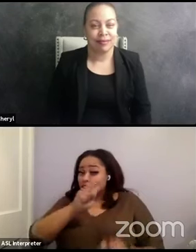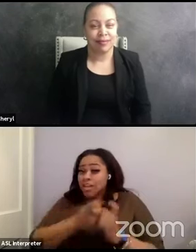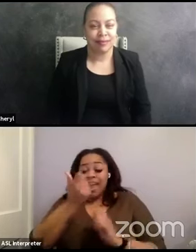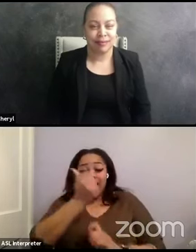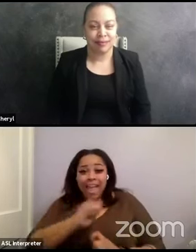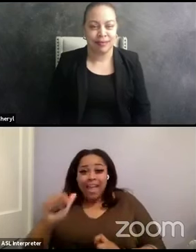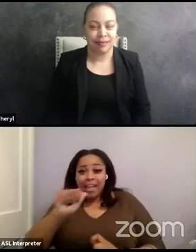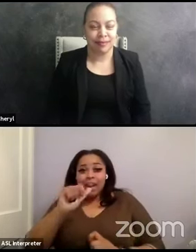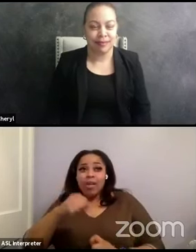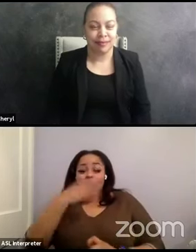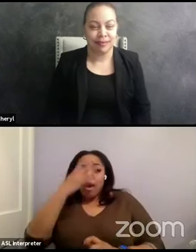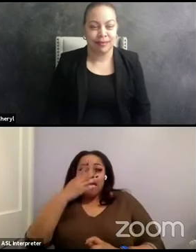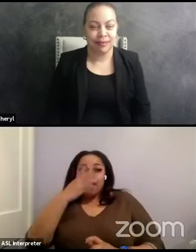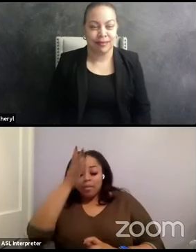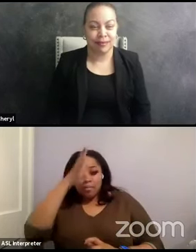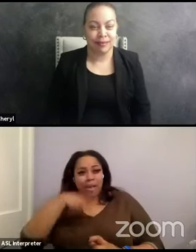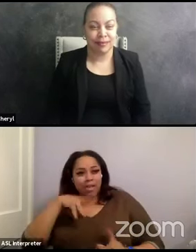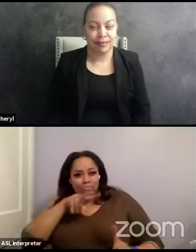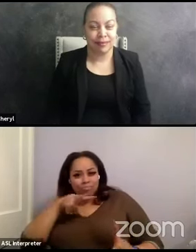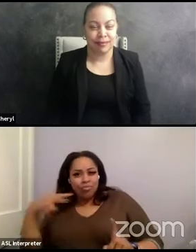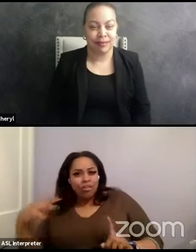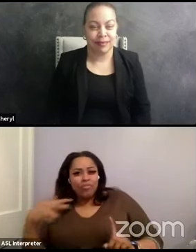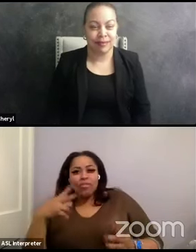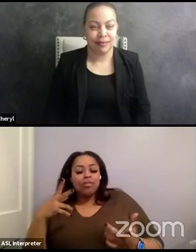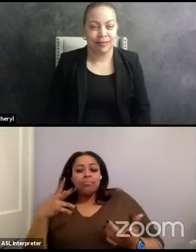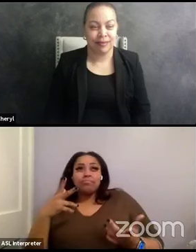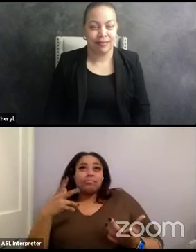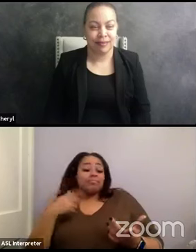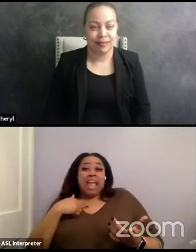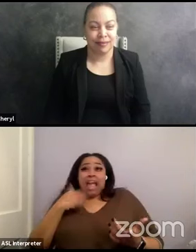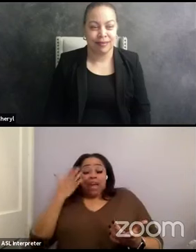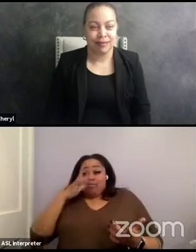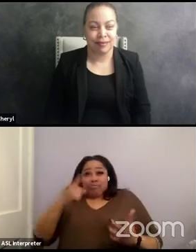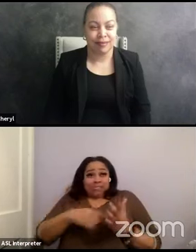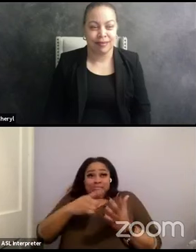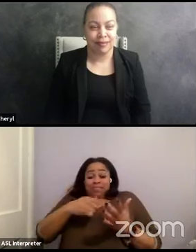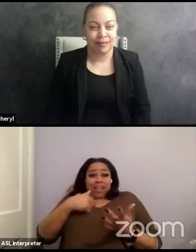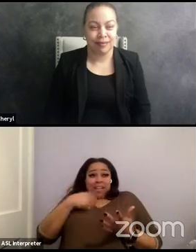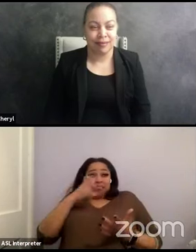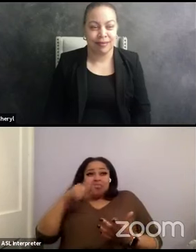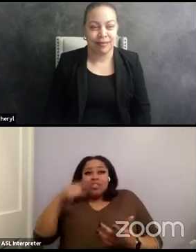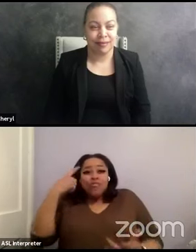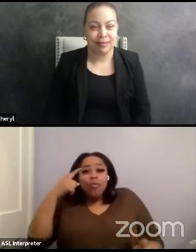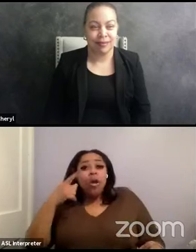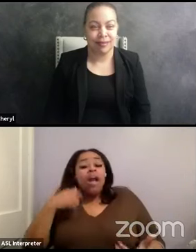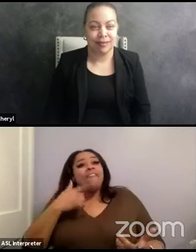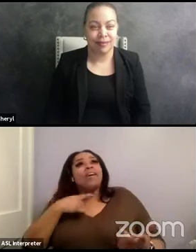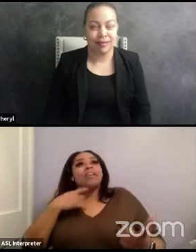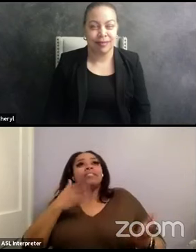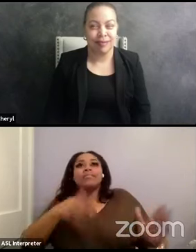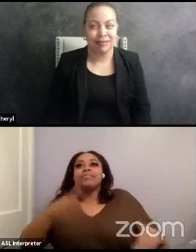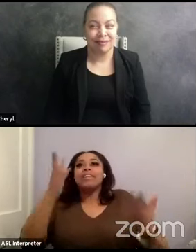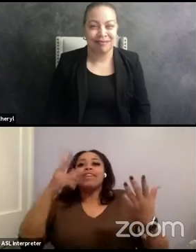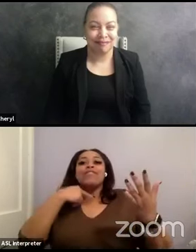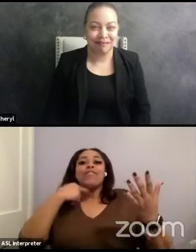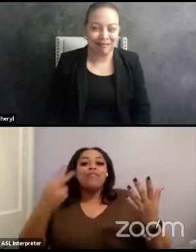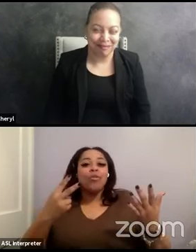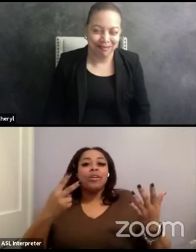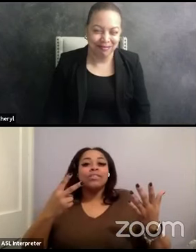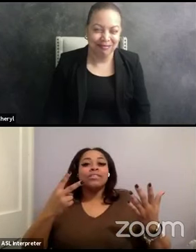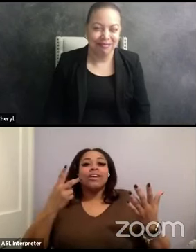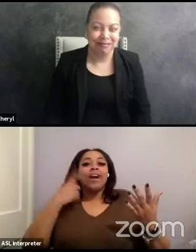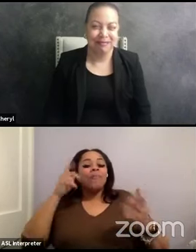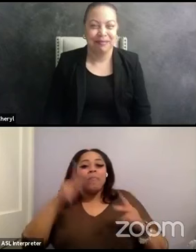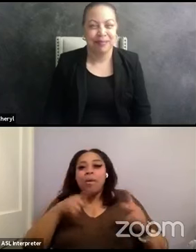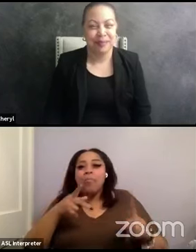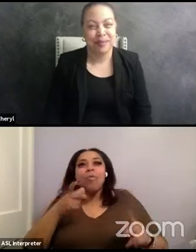man's point of view? Because I don't know sometimes what I be doing this for. I feel like it's to uplift the voices of marginalized folks. And